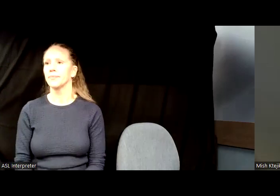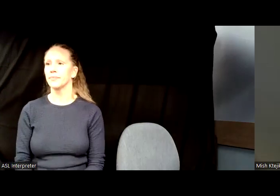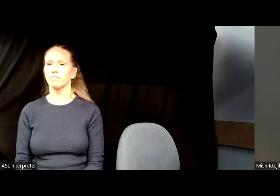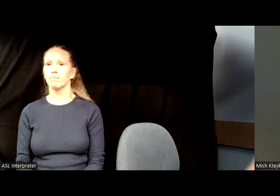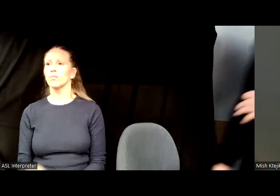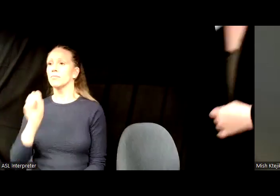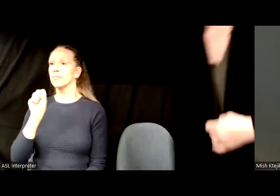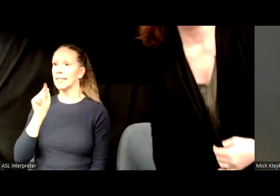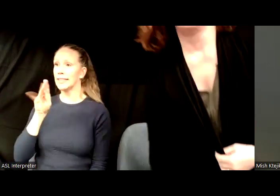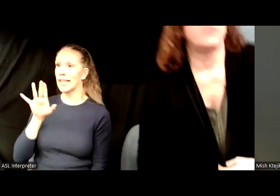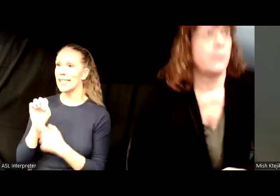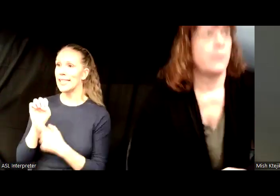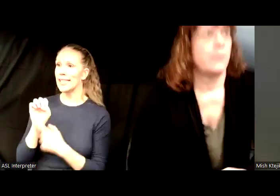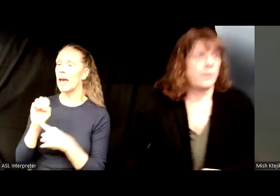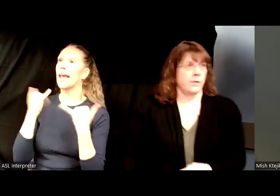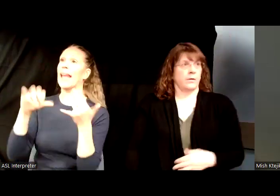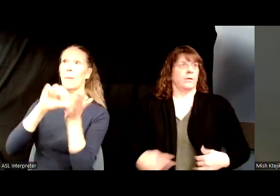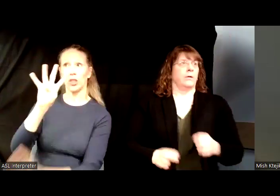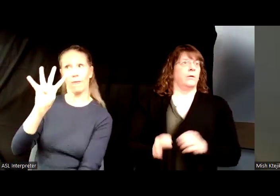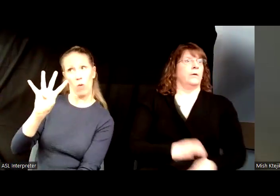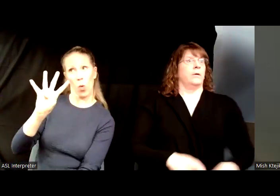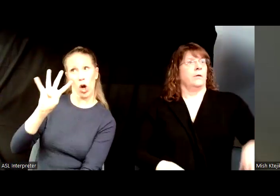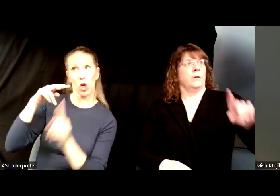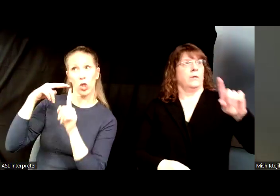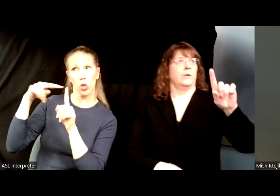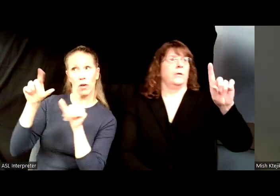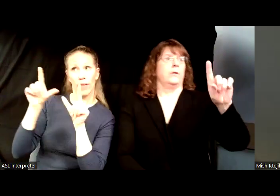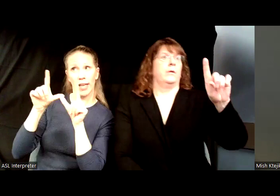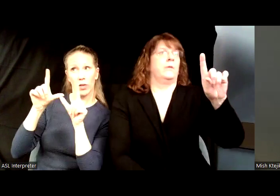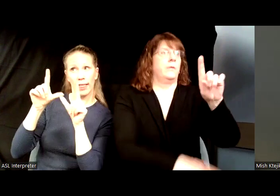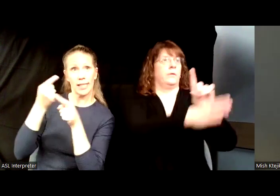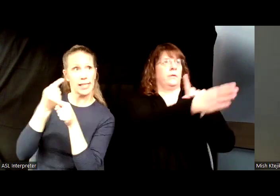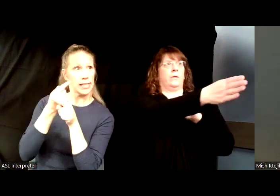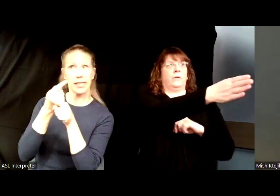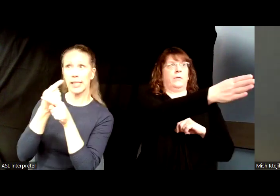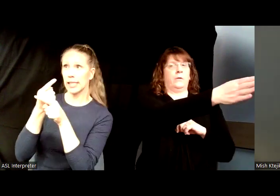So now we're on page 4, the supervisory license.